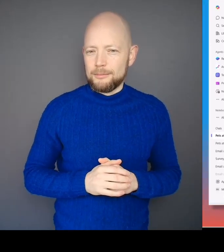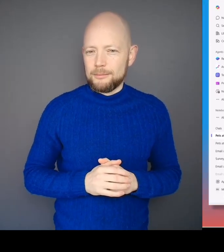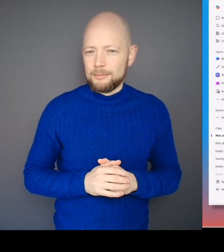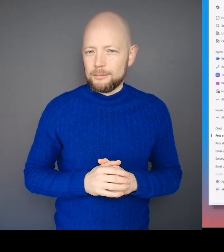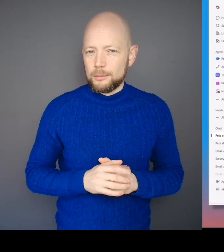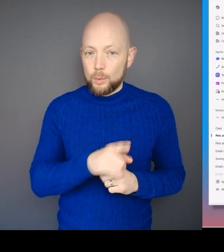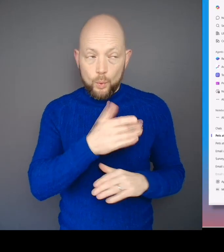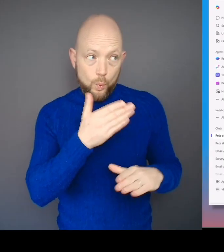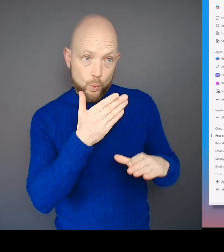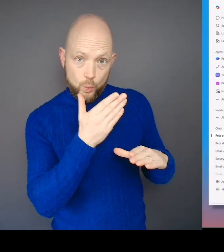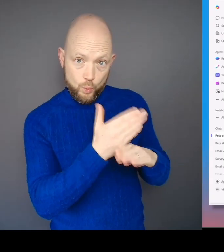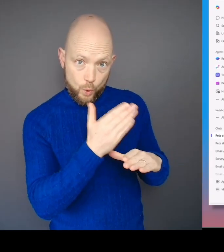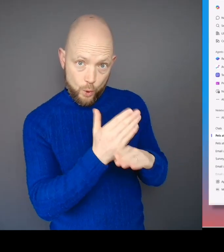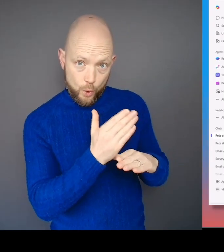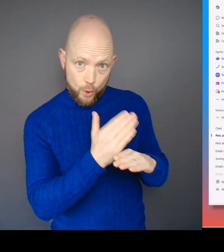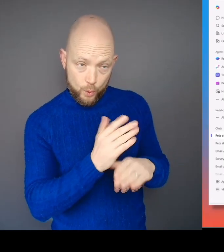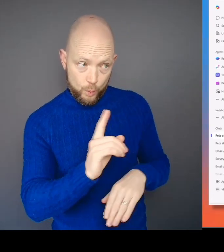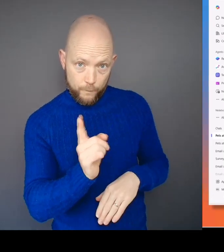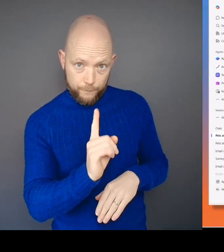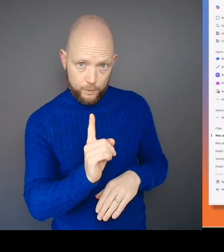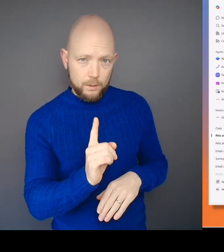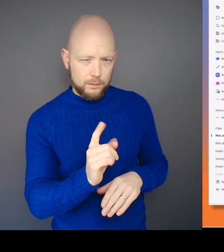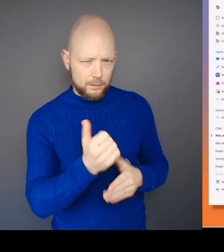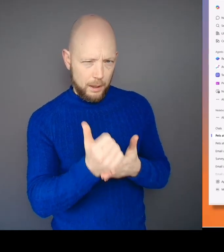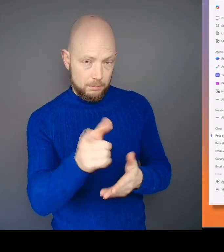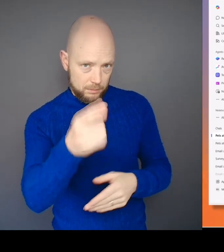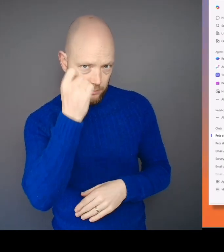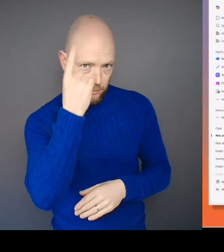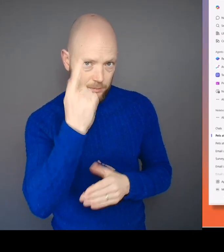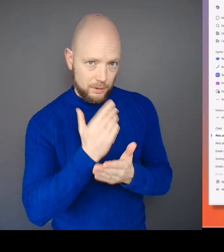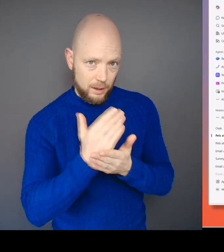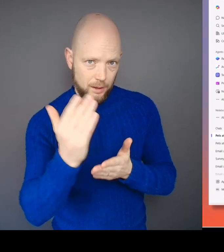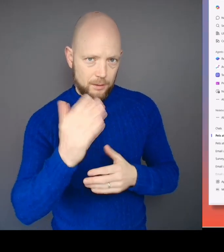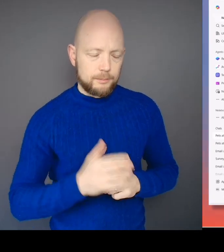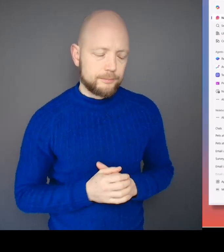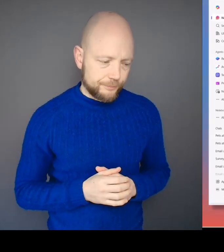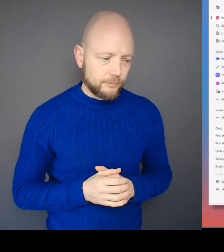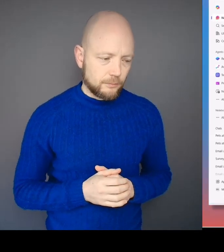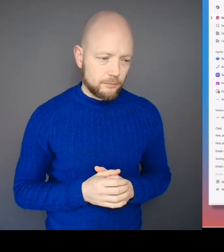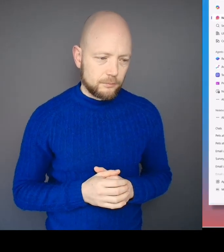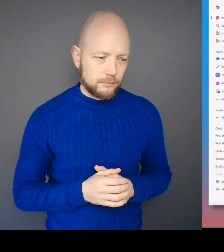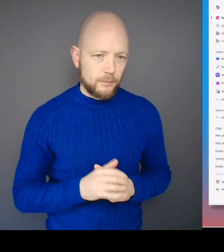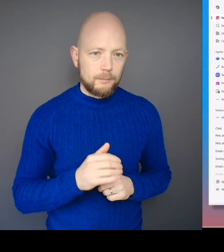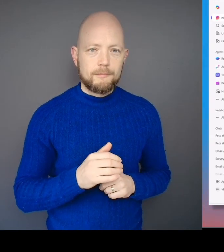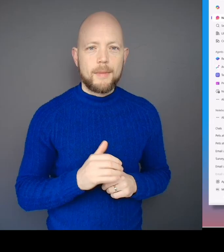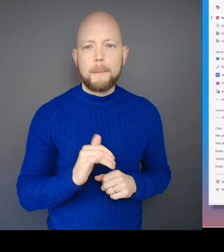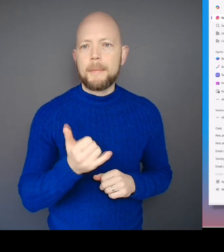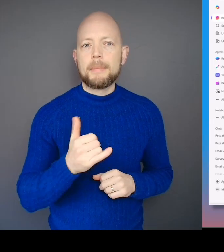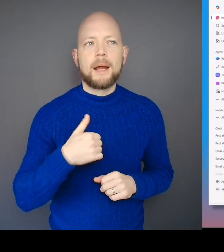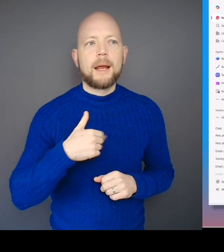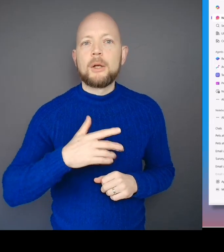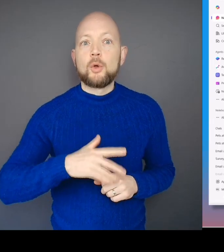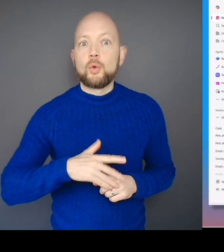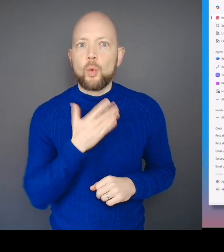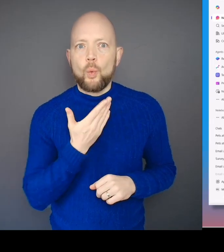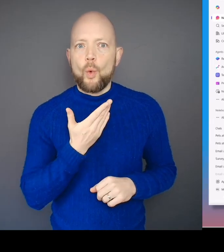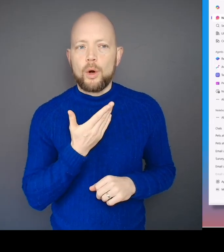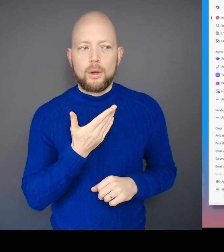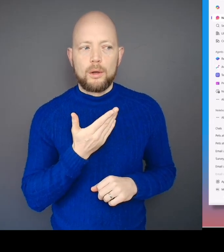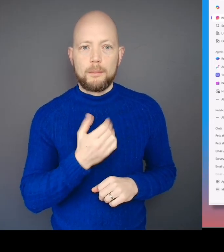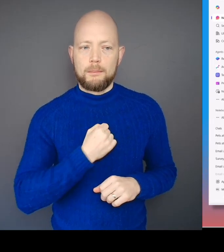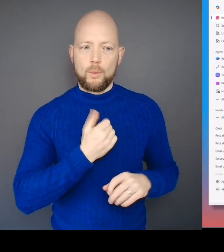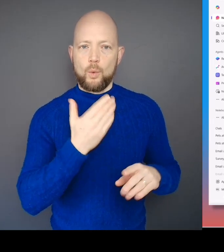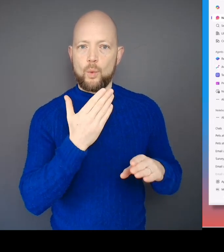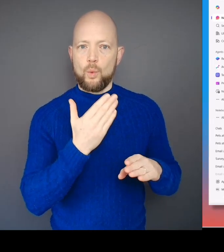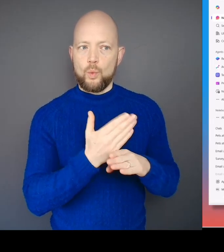web tab, because it's important. Let's say that I wanted to do something about Pets at Work Day, but I didn't want to